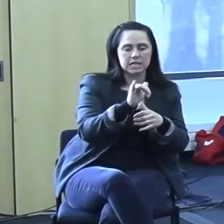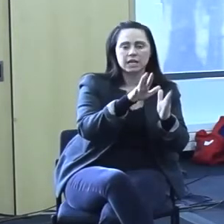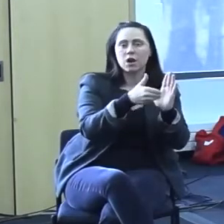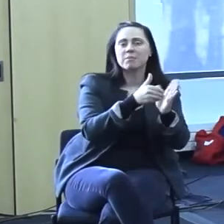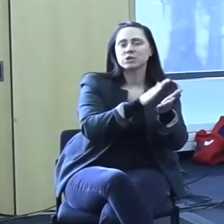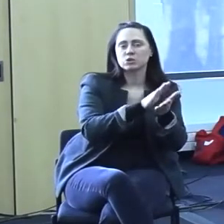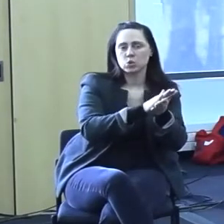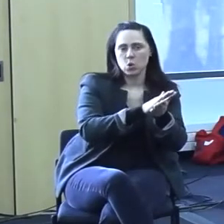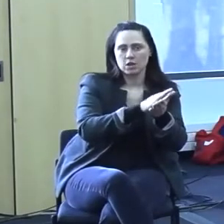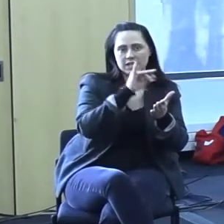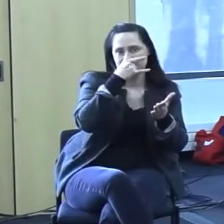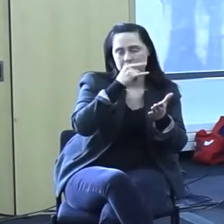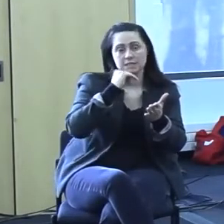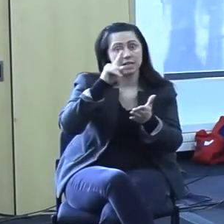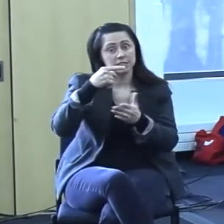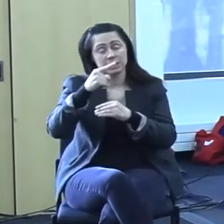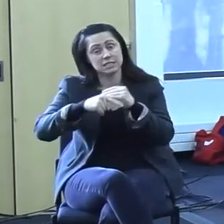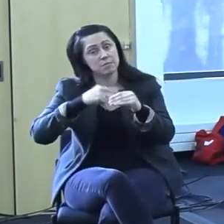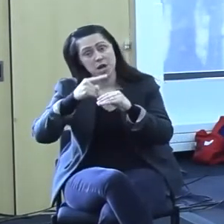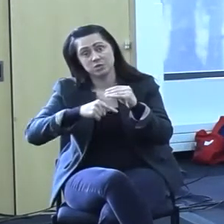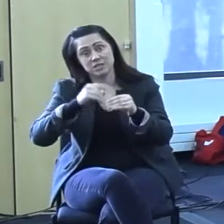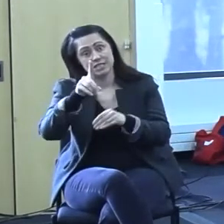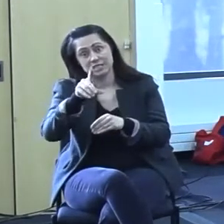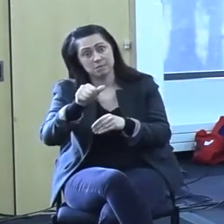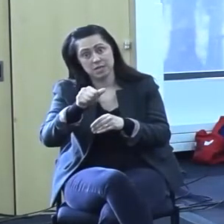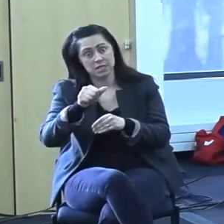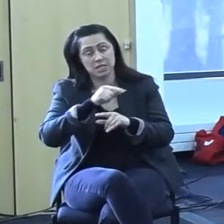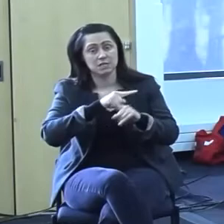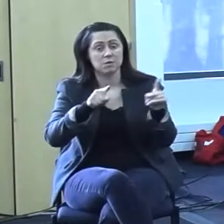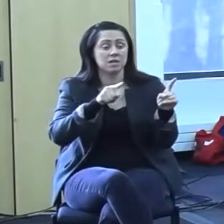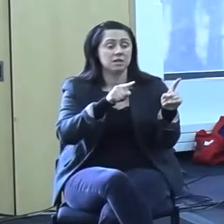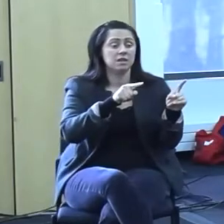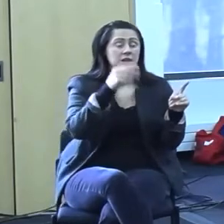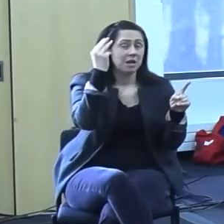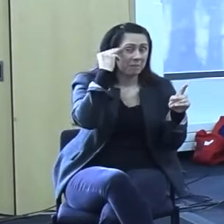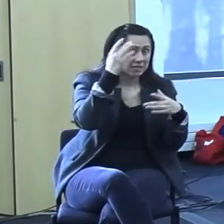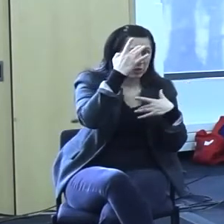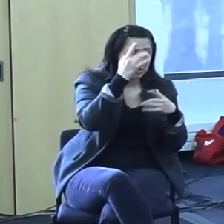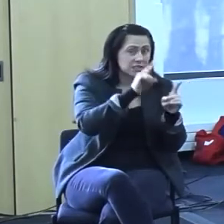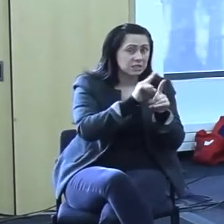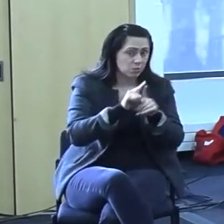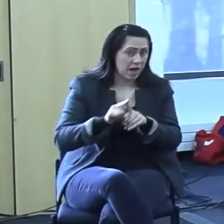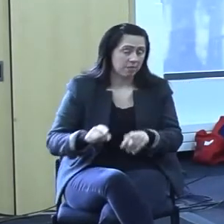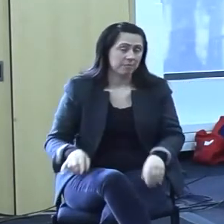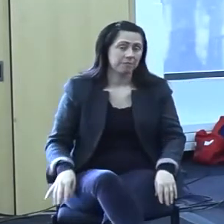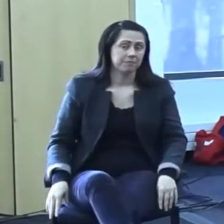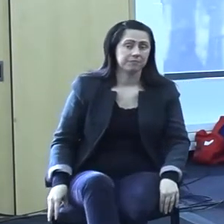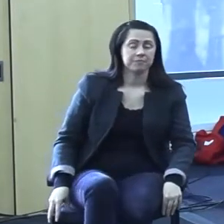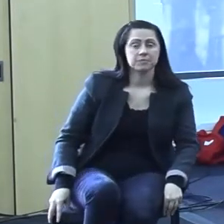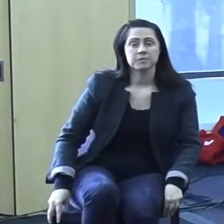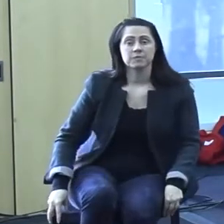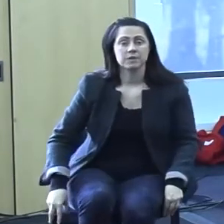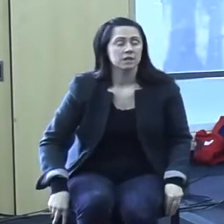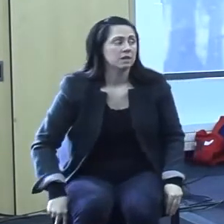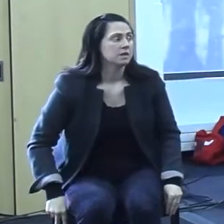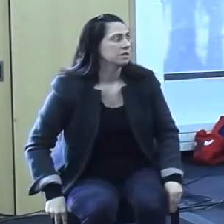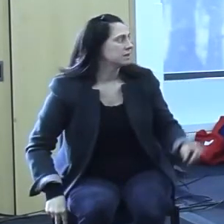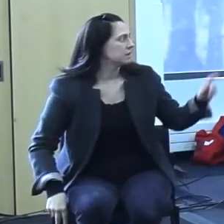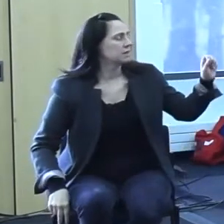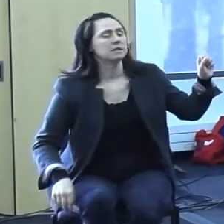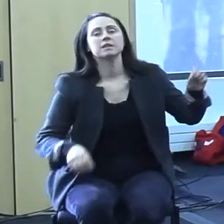middle schoolers? Not just about but like disabilities, but mental illnesses as well. Absolutely,